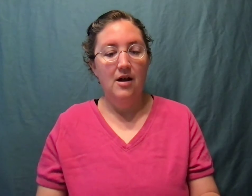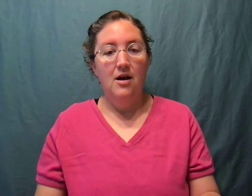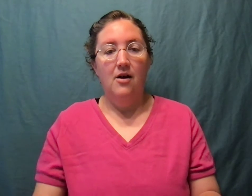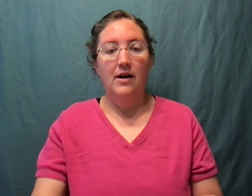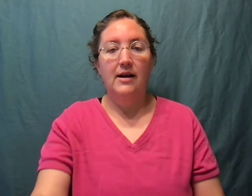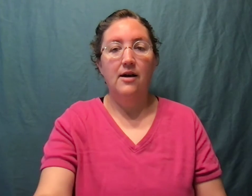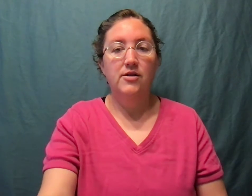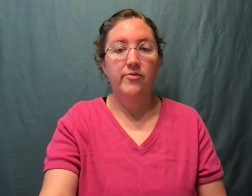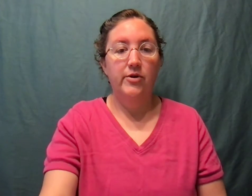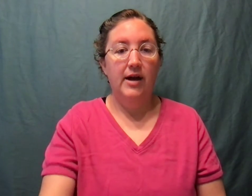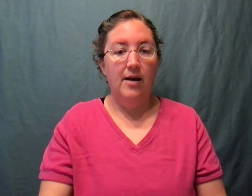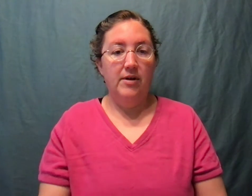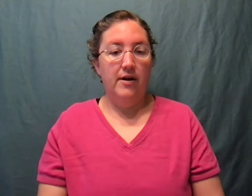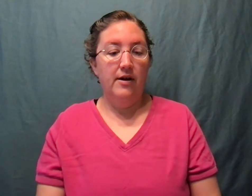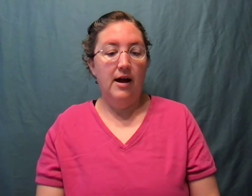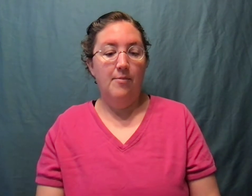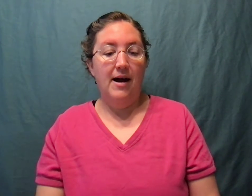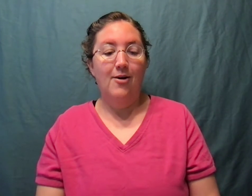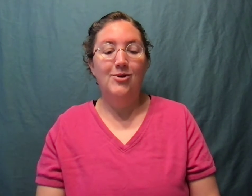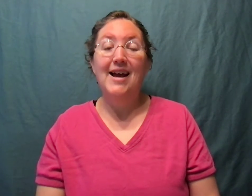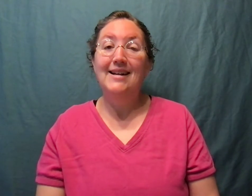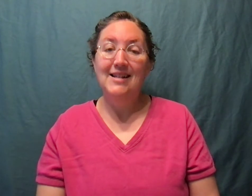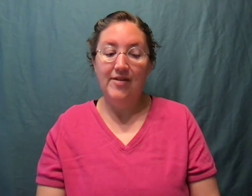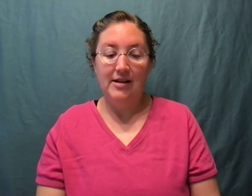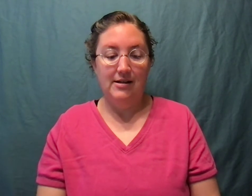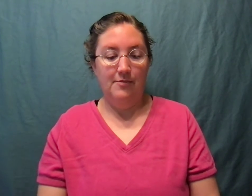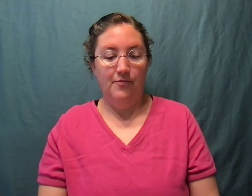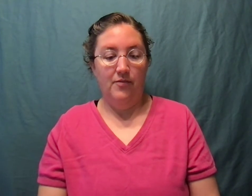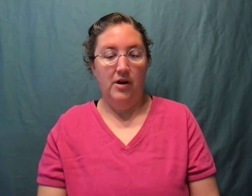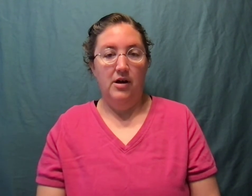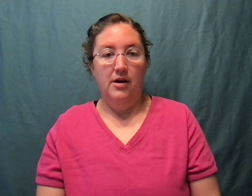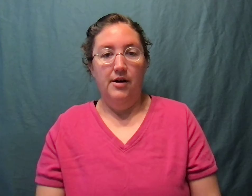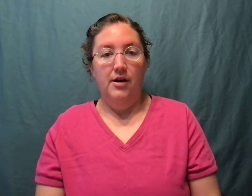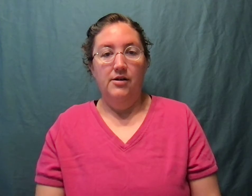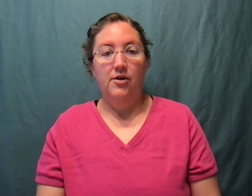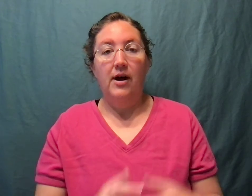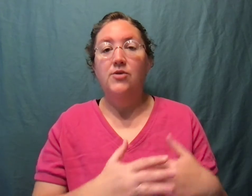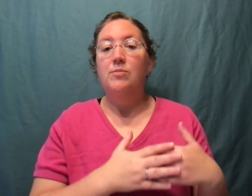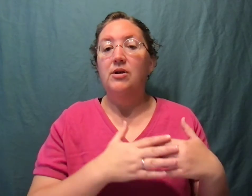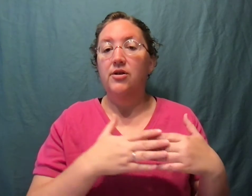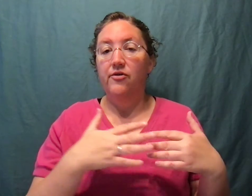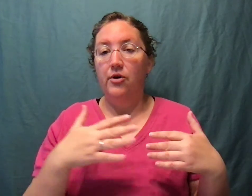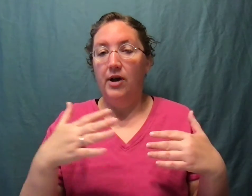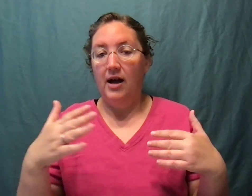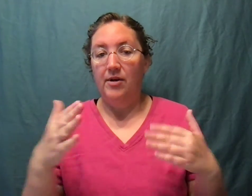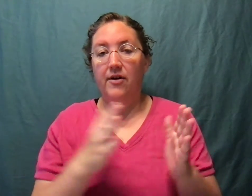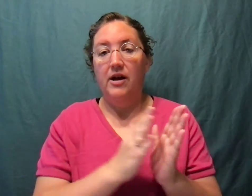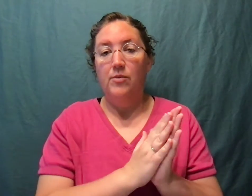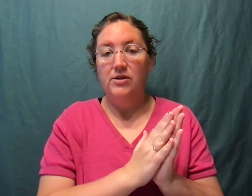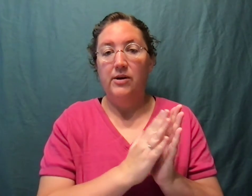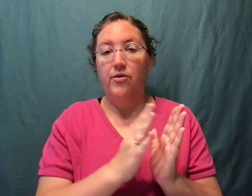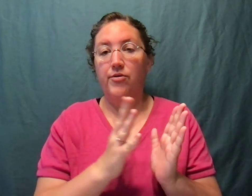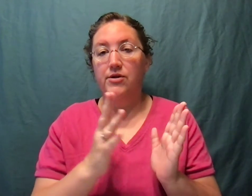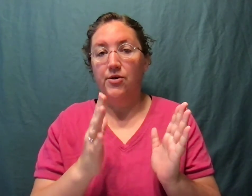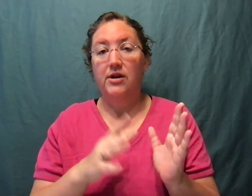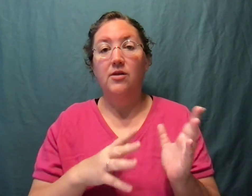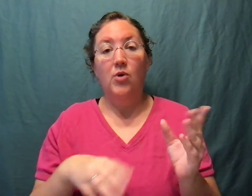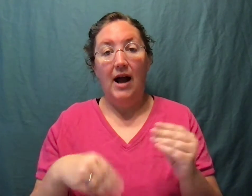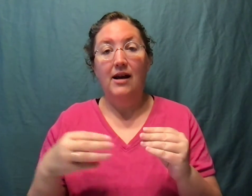All right, now some vocabulary about activities. So as we build our vocabulary and as we go through this curriculum, we're adding more